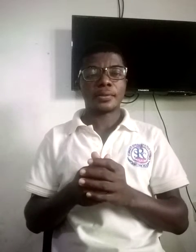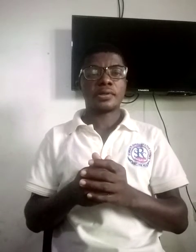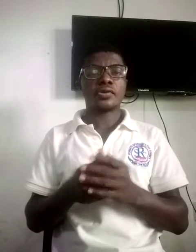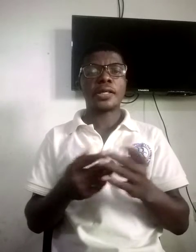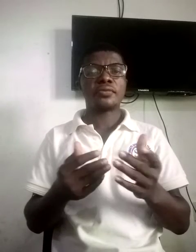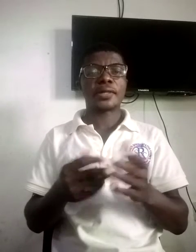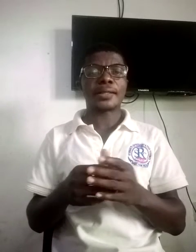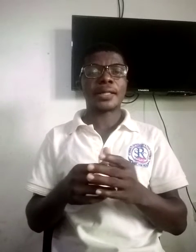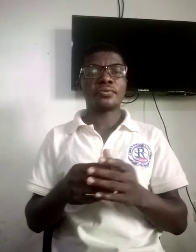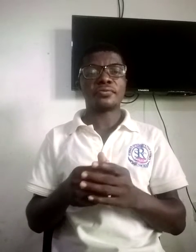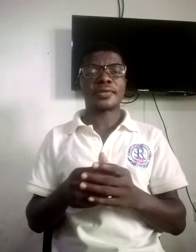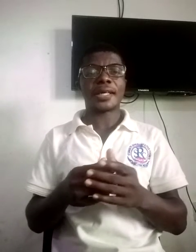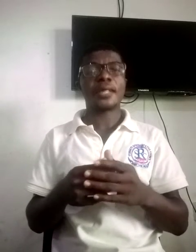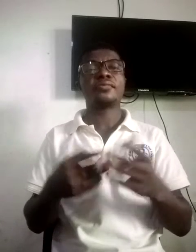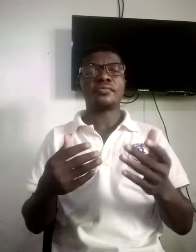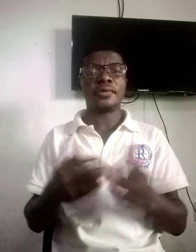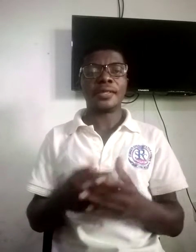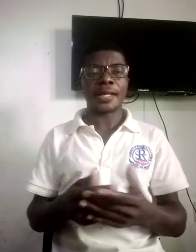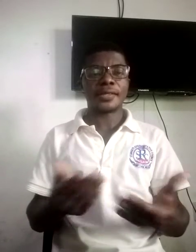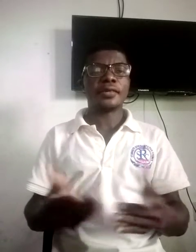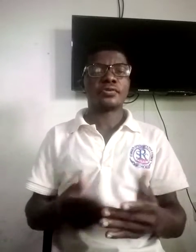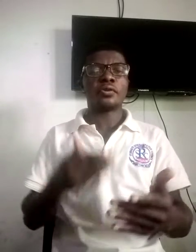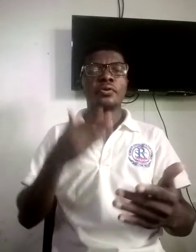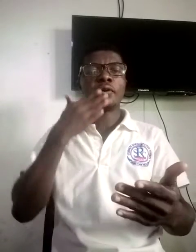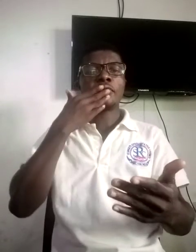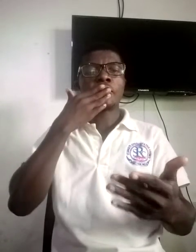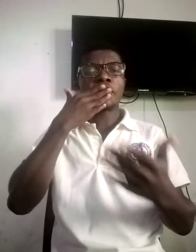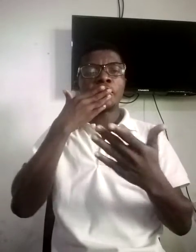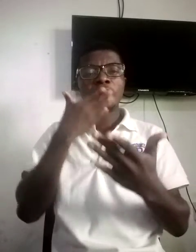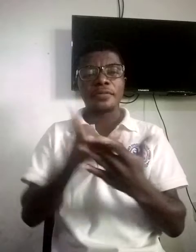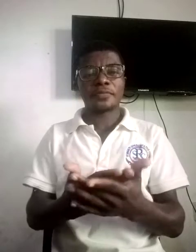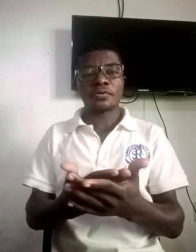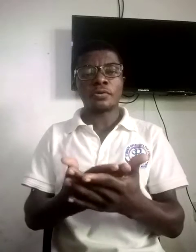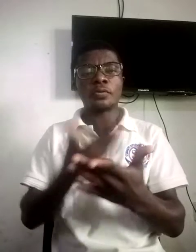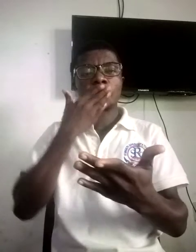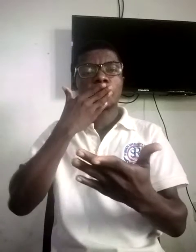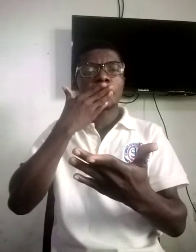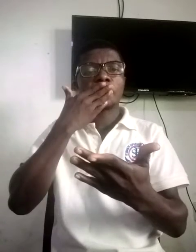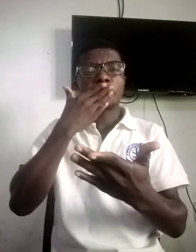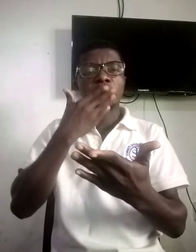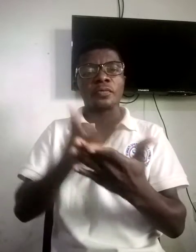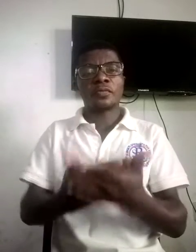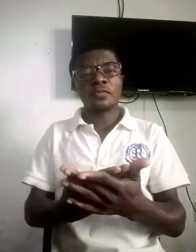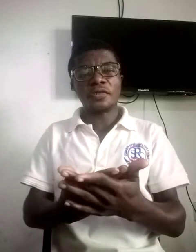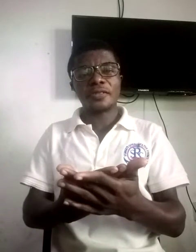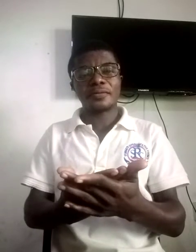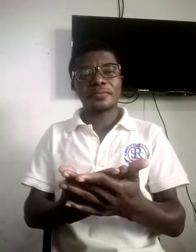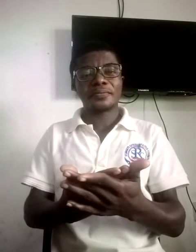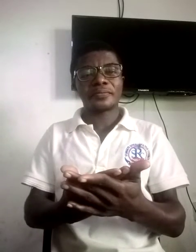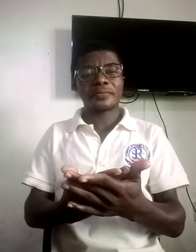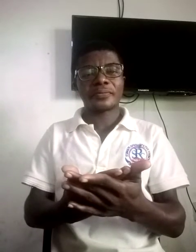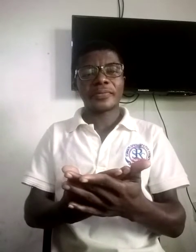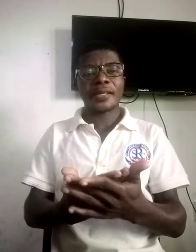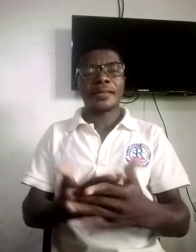So let's look at how to say good night. So we all know good. So good. Then